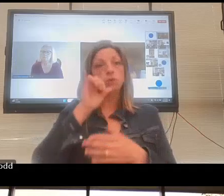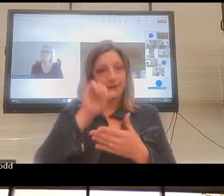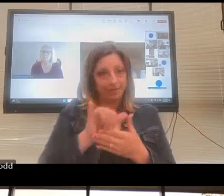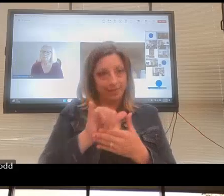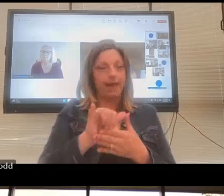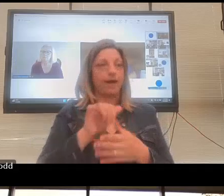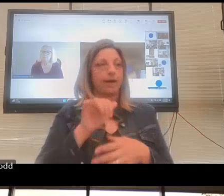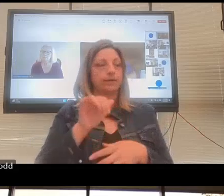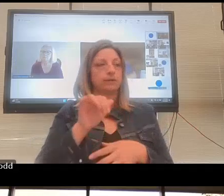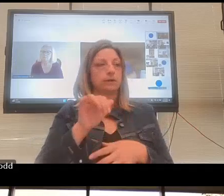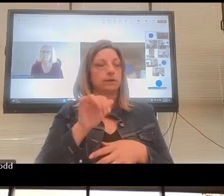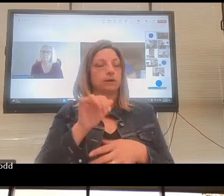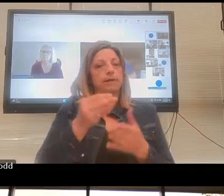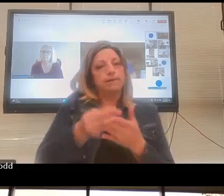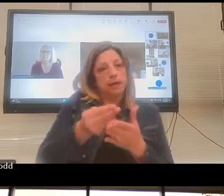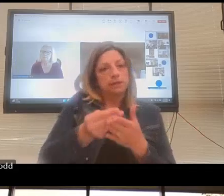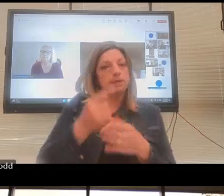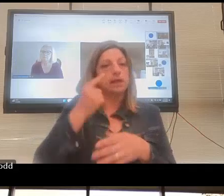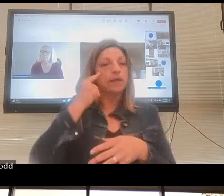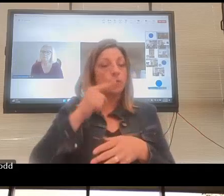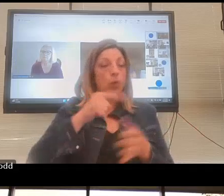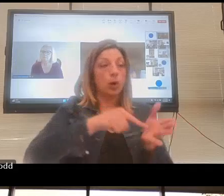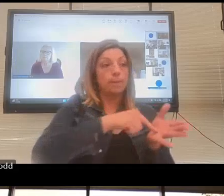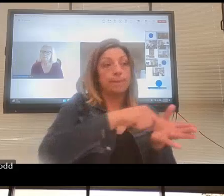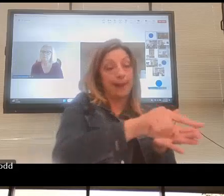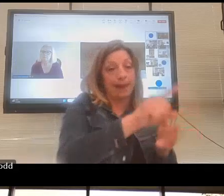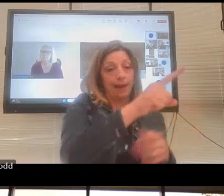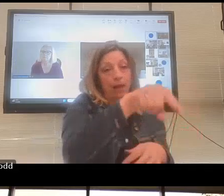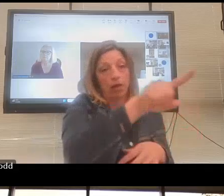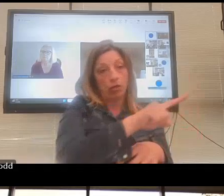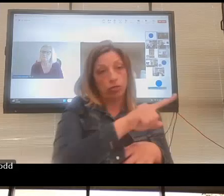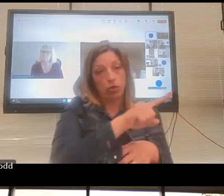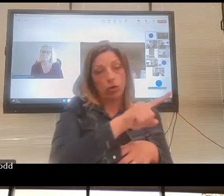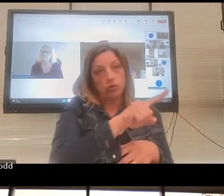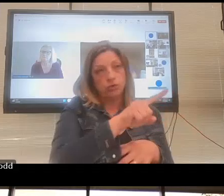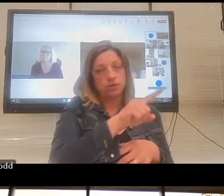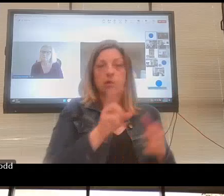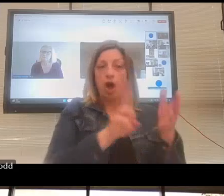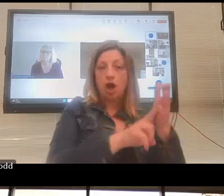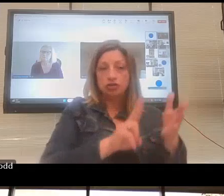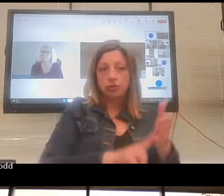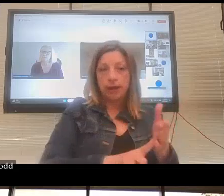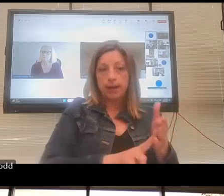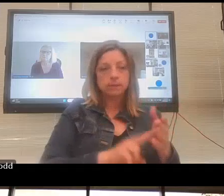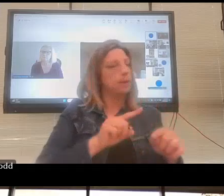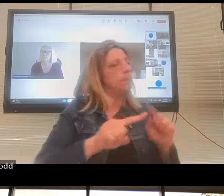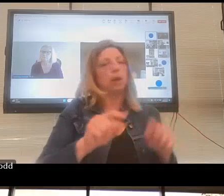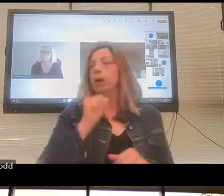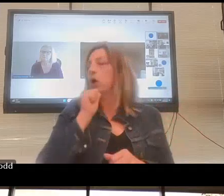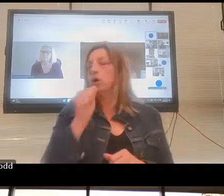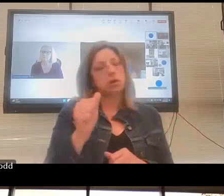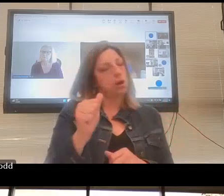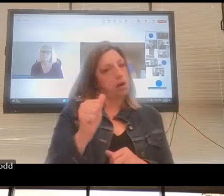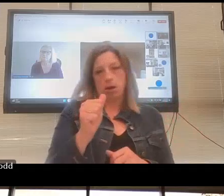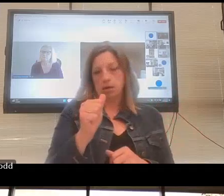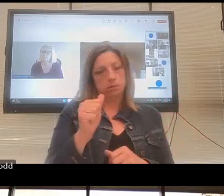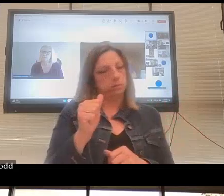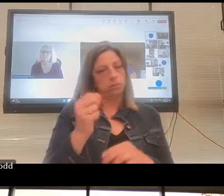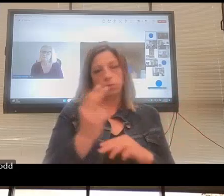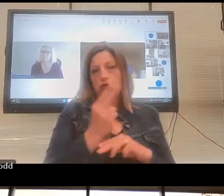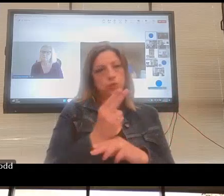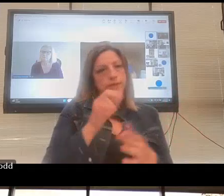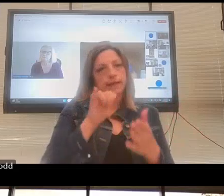for that. We have used that in the past to pay for those